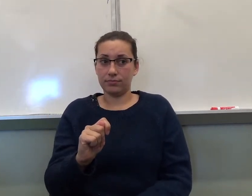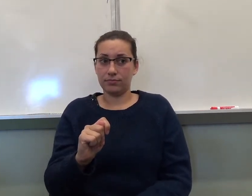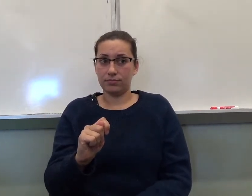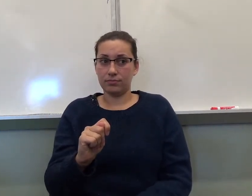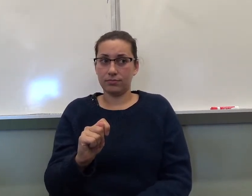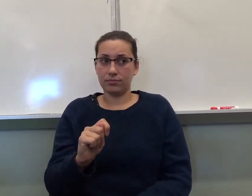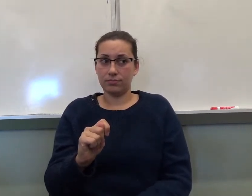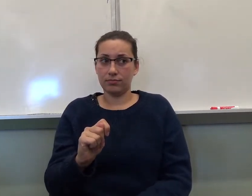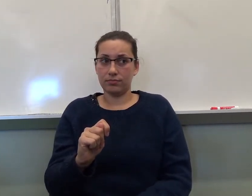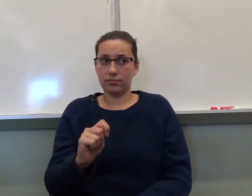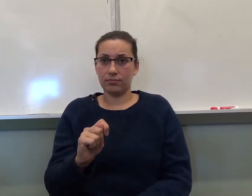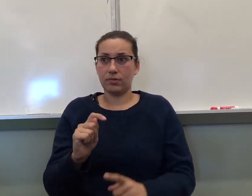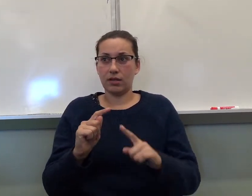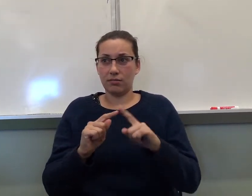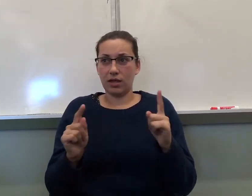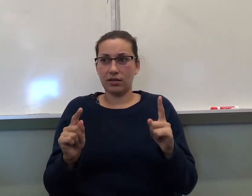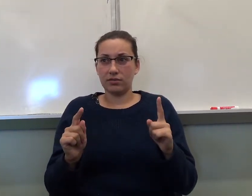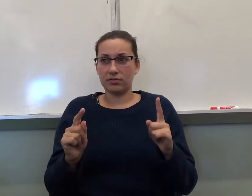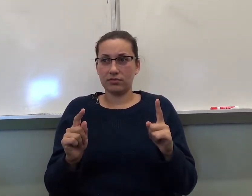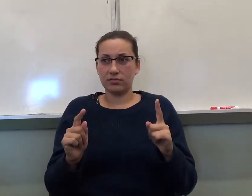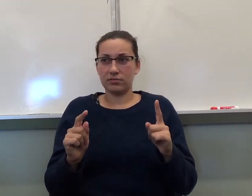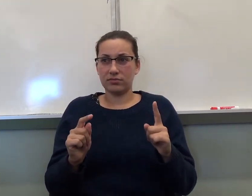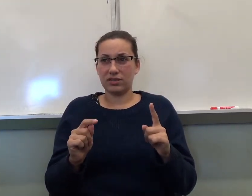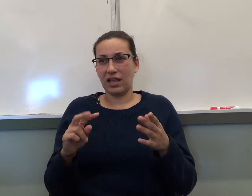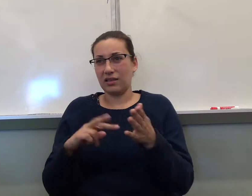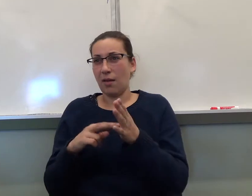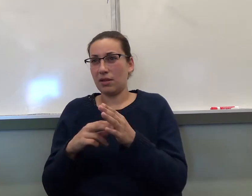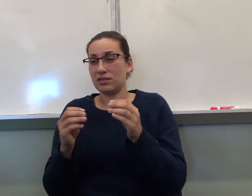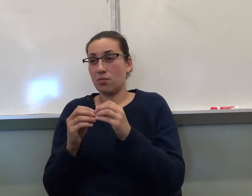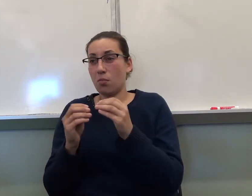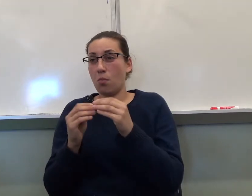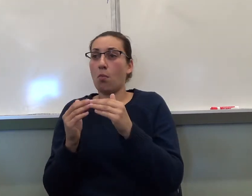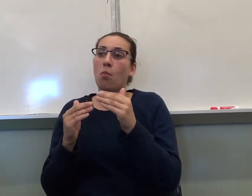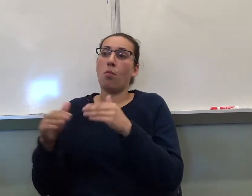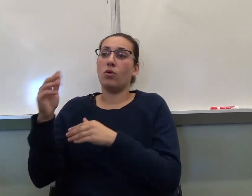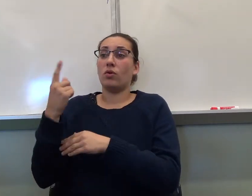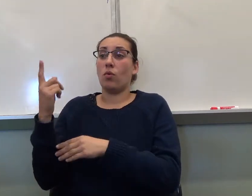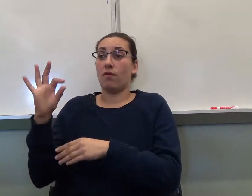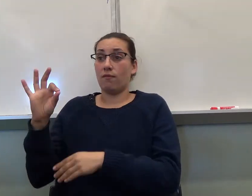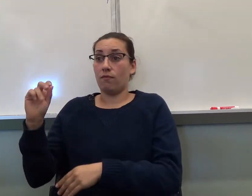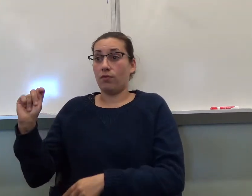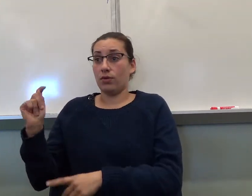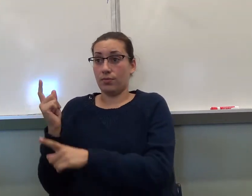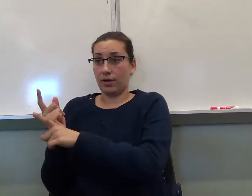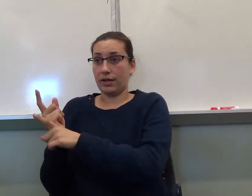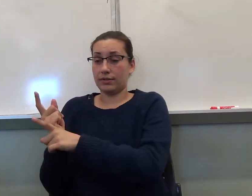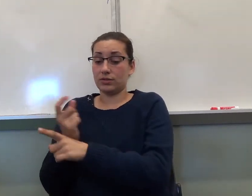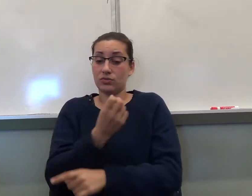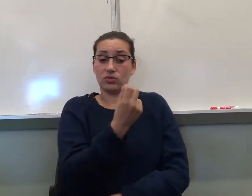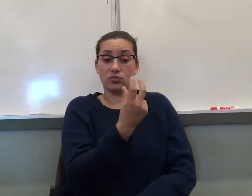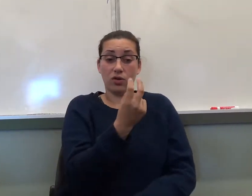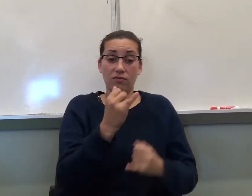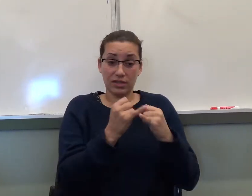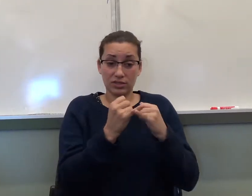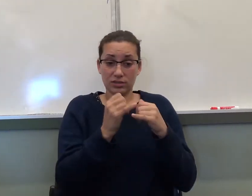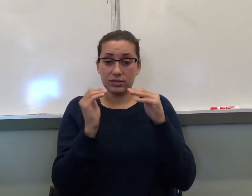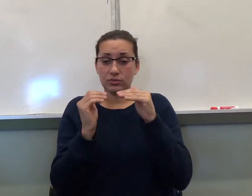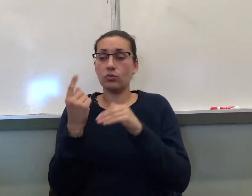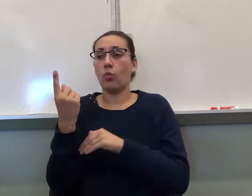problem there that that's more than 1 foot. Huh? So each 12 inches is 1 foot, and there's, how many